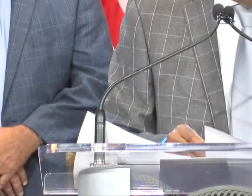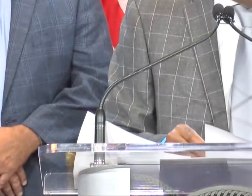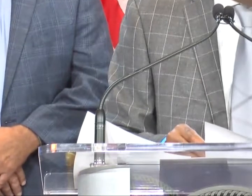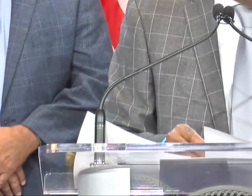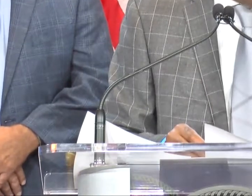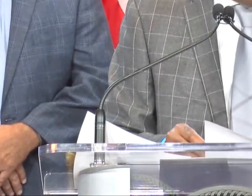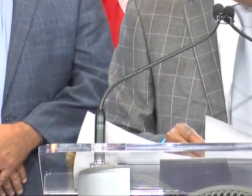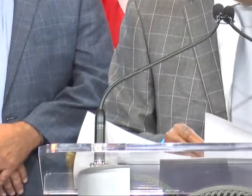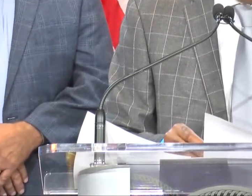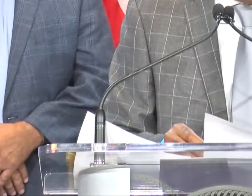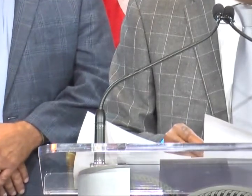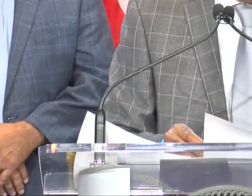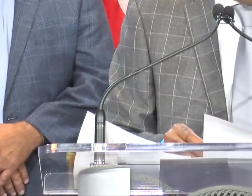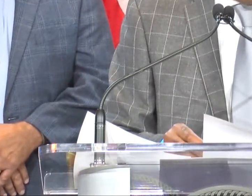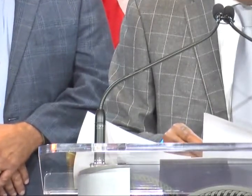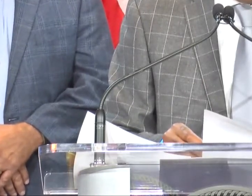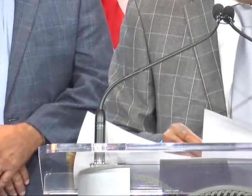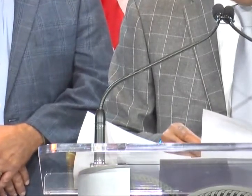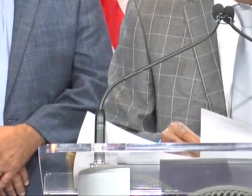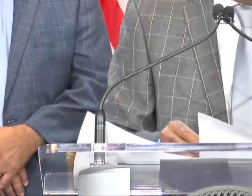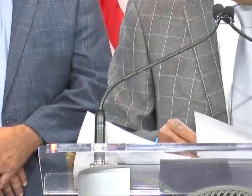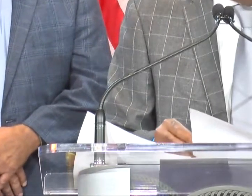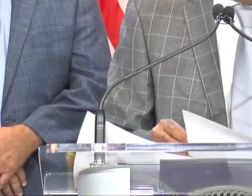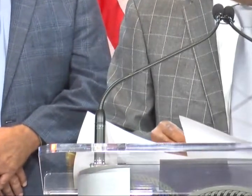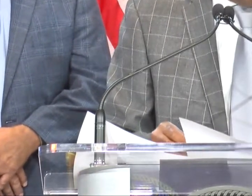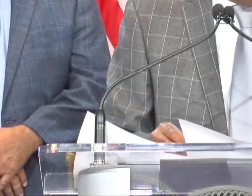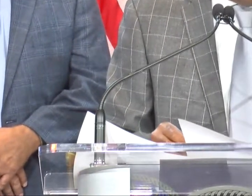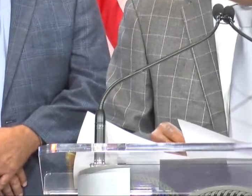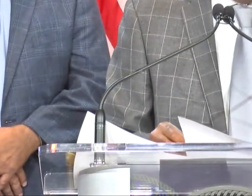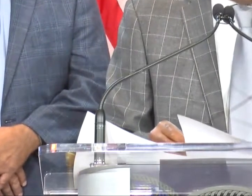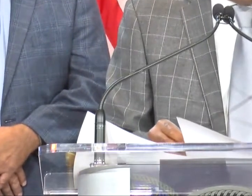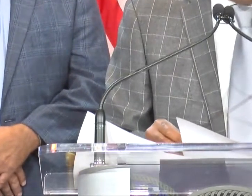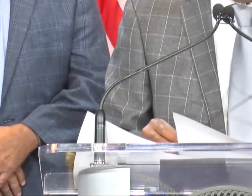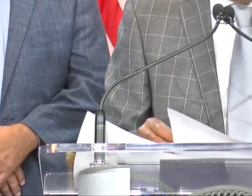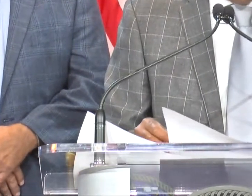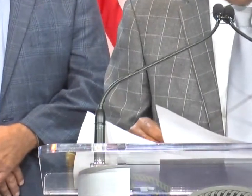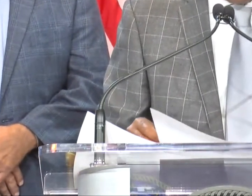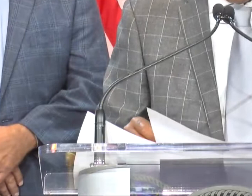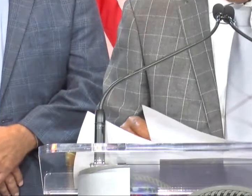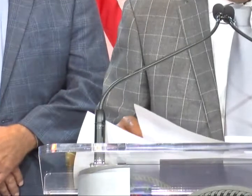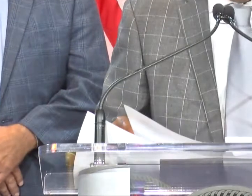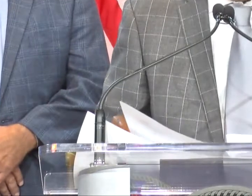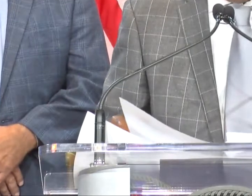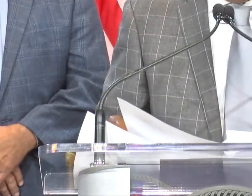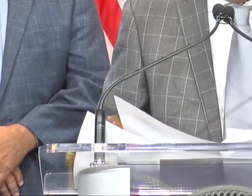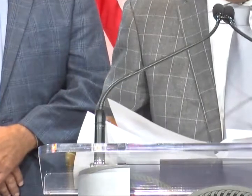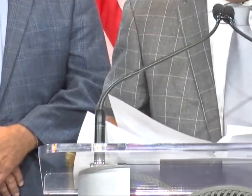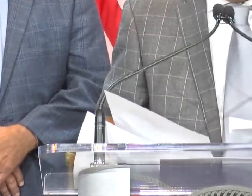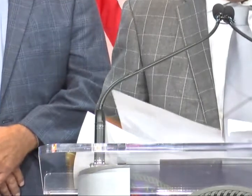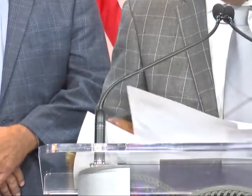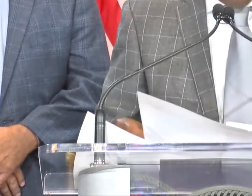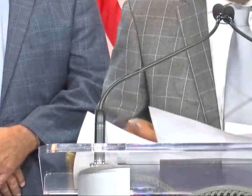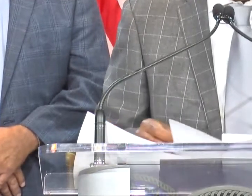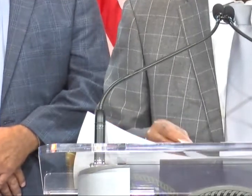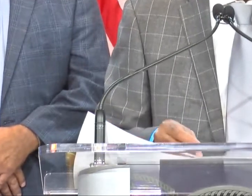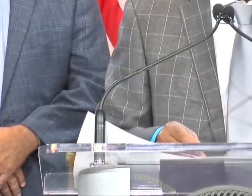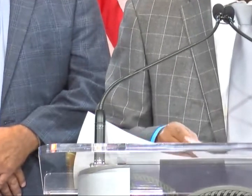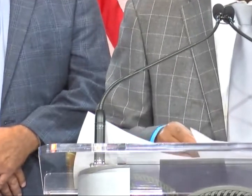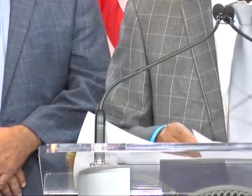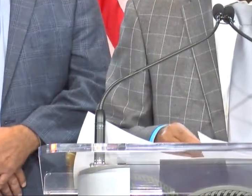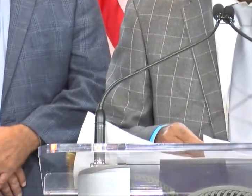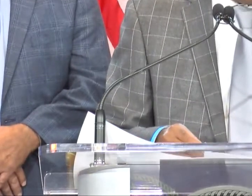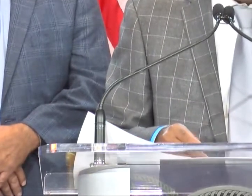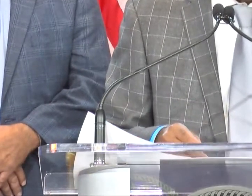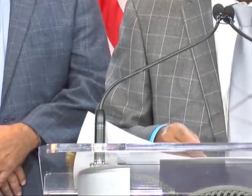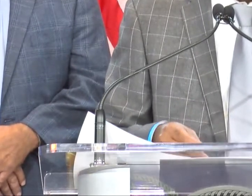step up and properly oversee the GLO disaster recovery program so that Houston's most vulnerable